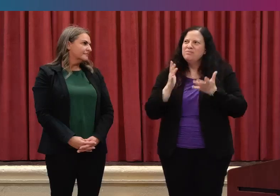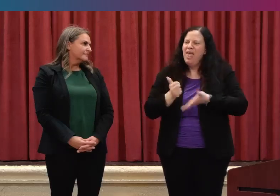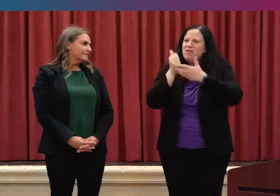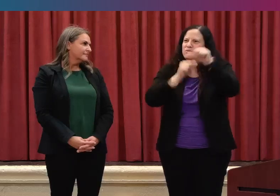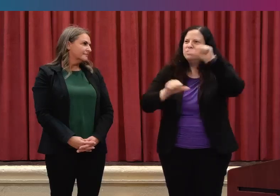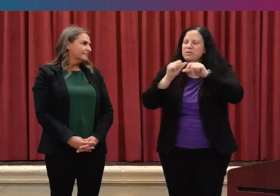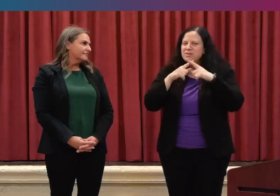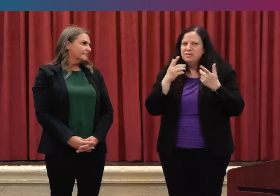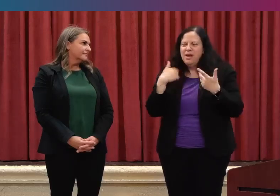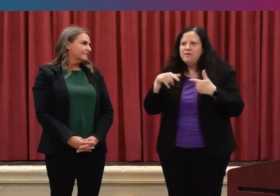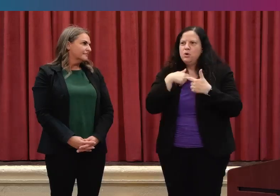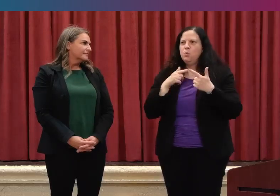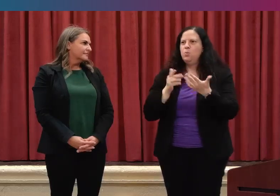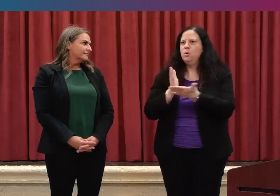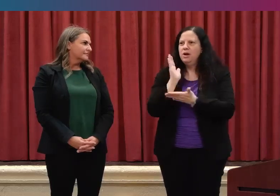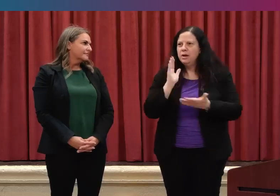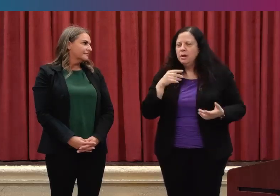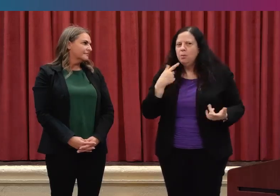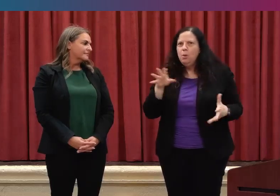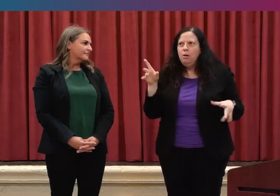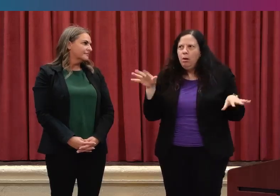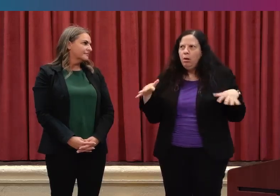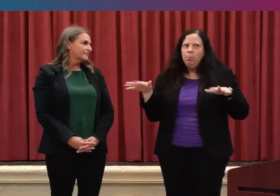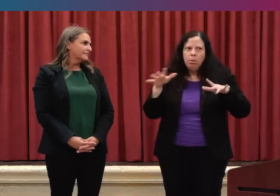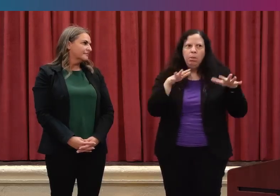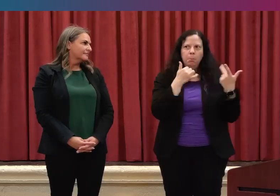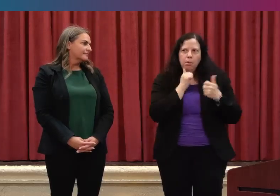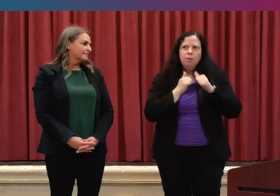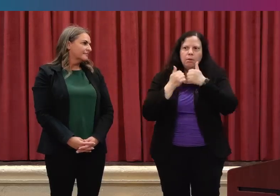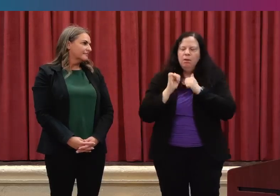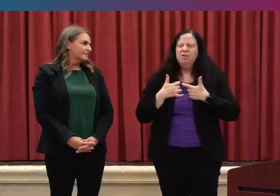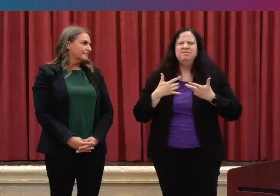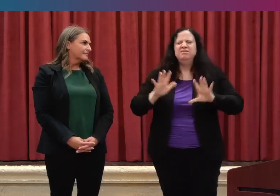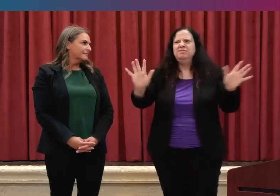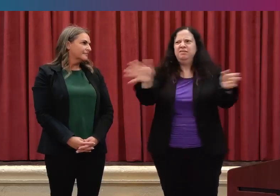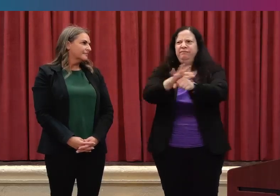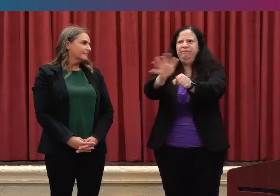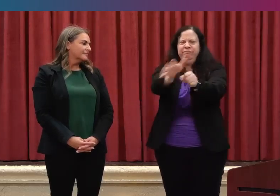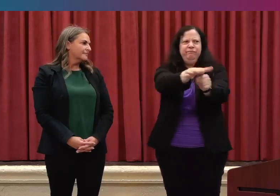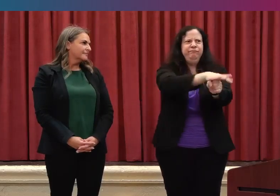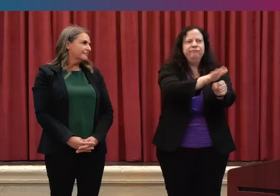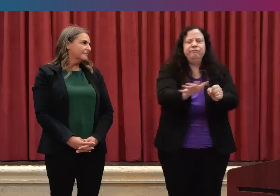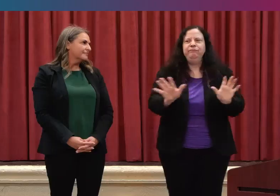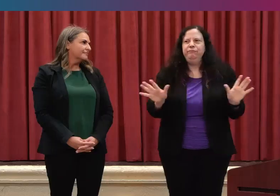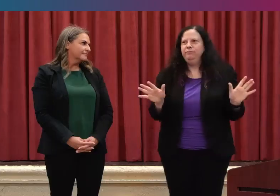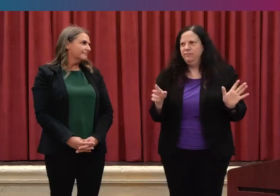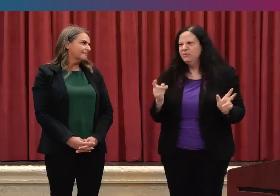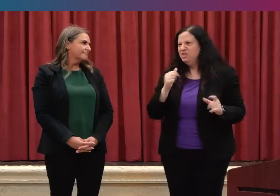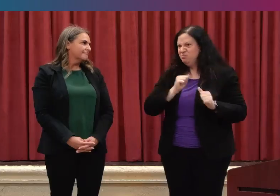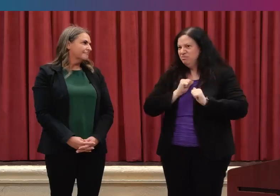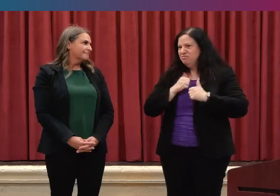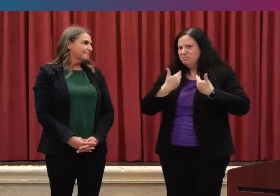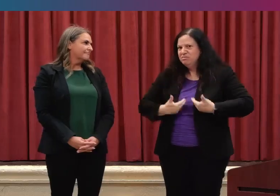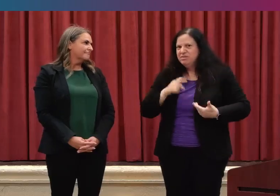So, more help to build the awareness that's going out there, so people don't feel challenged or frustrated. It's enough of